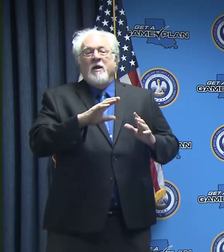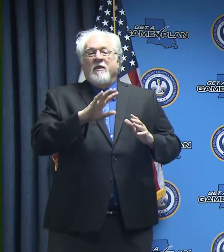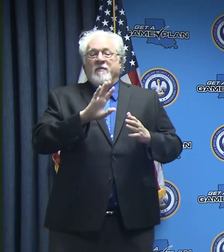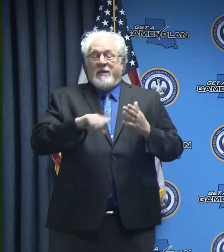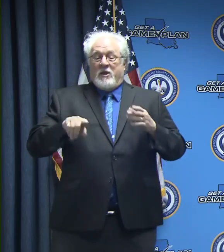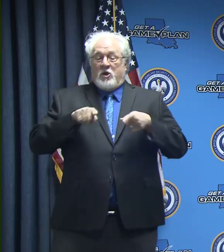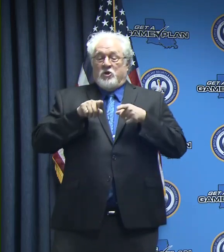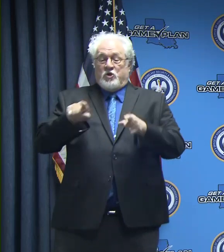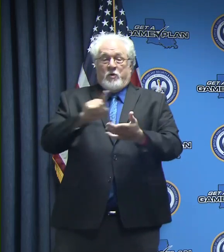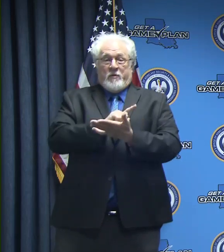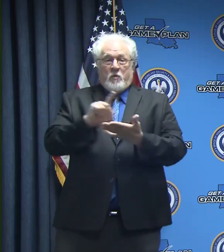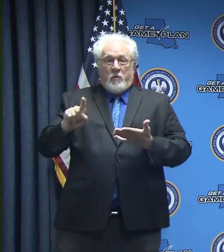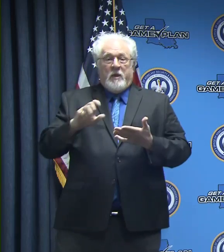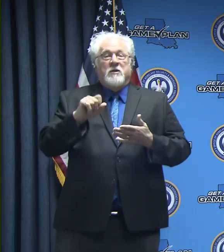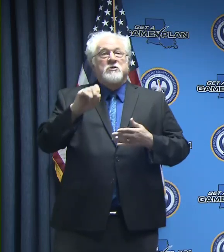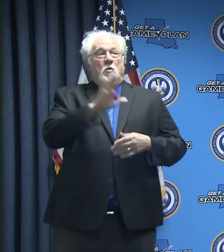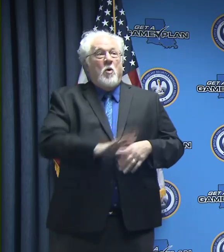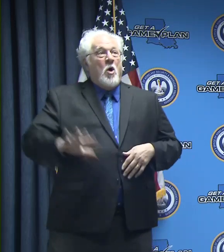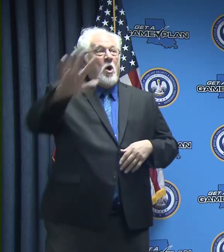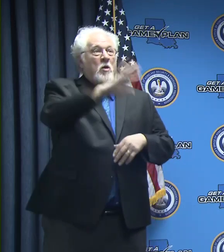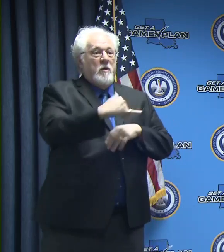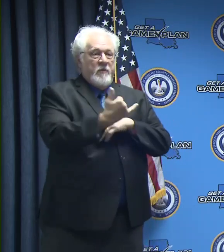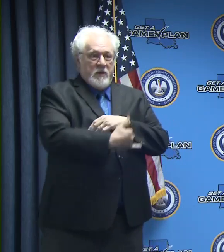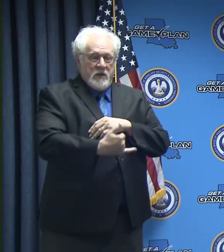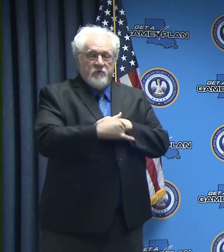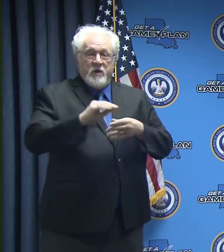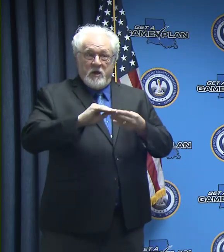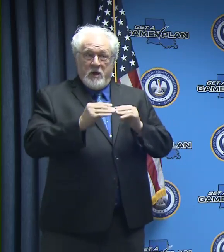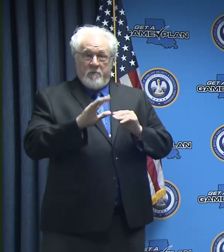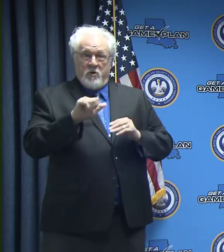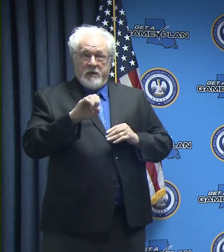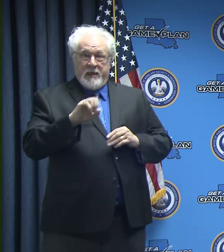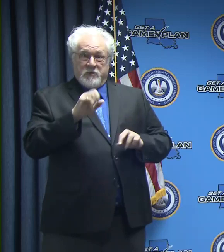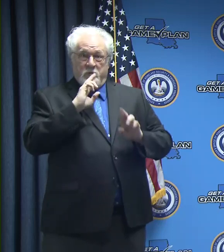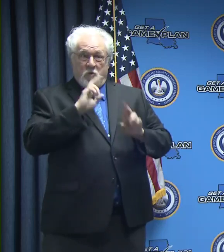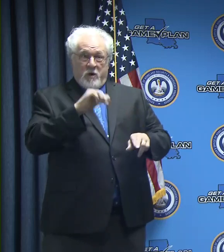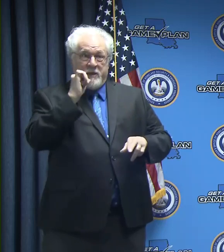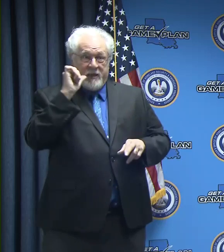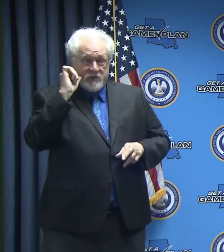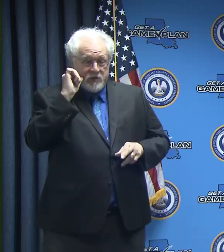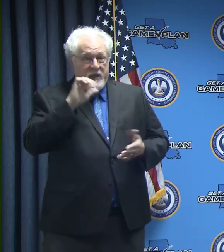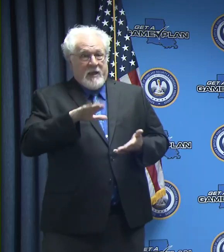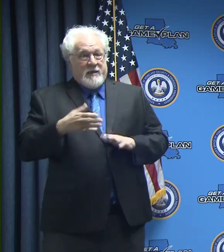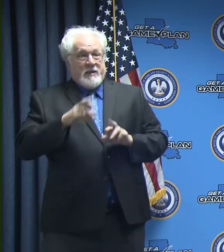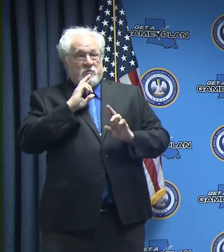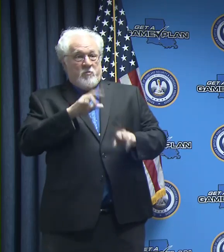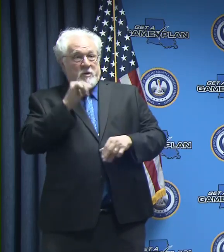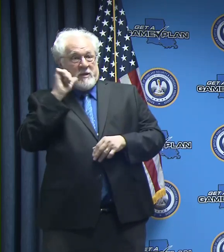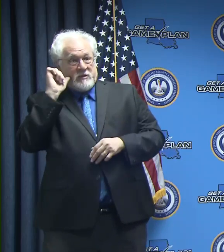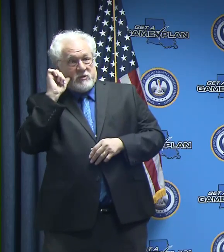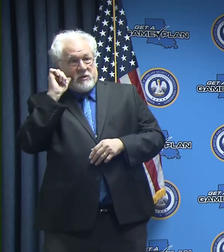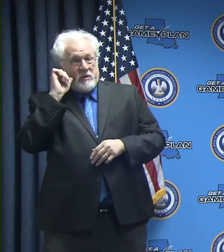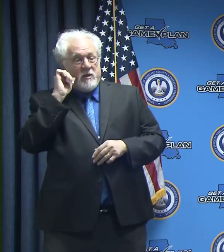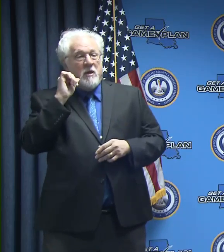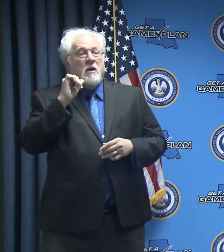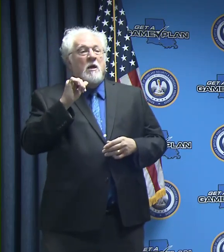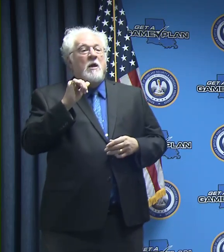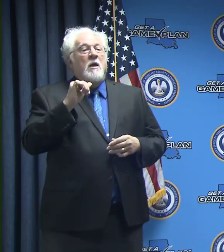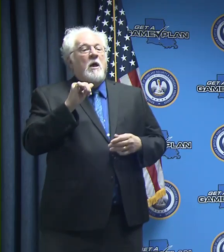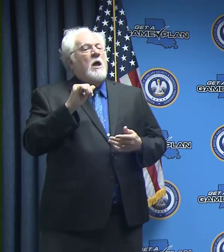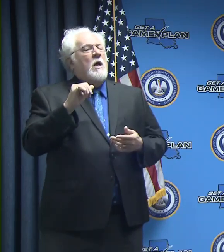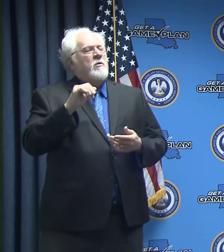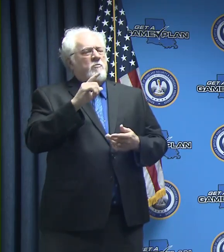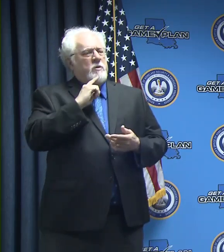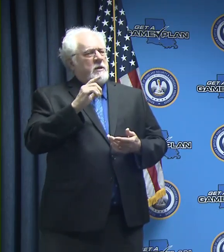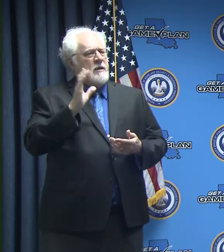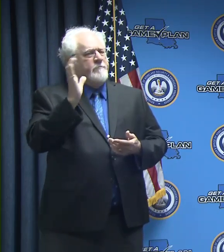week. And so all around the country, the number of cases that were reported yesterday and the number of deaths that were reported yesterday are abnormally